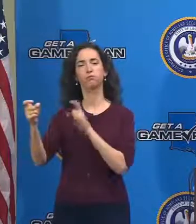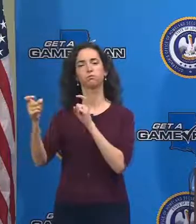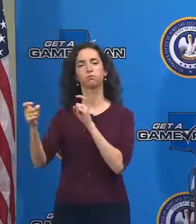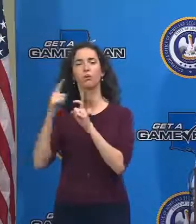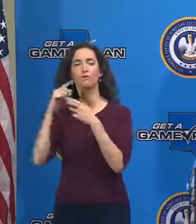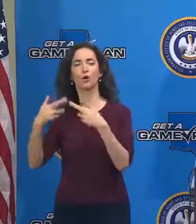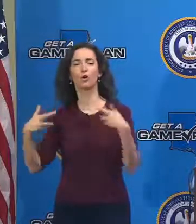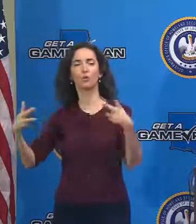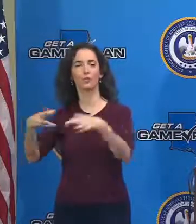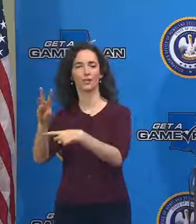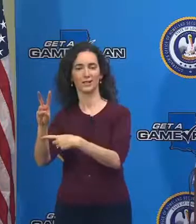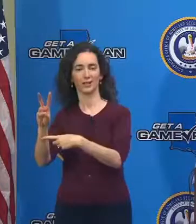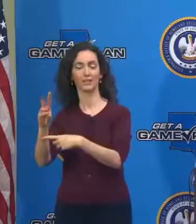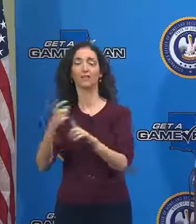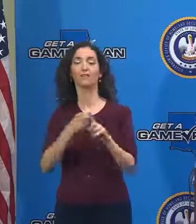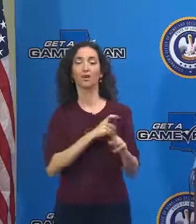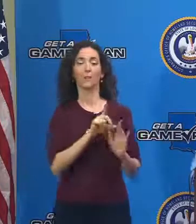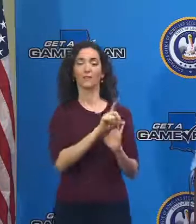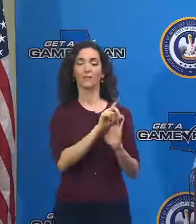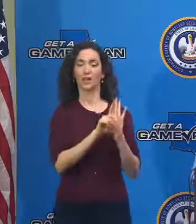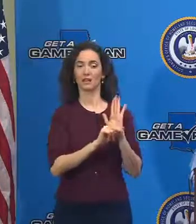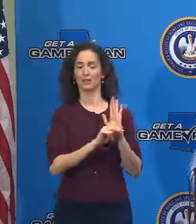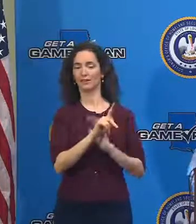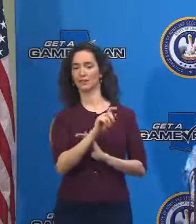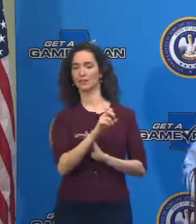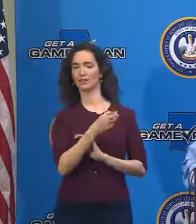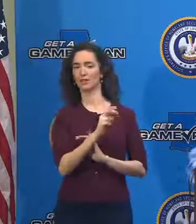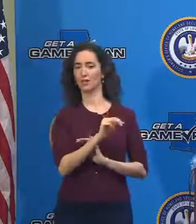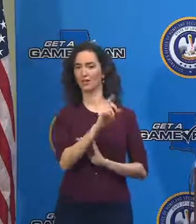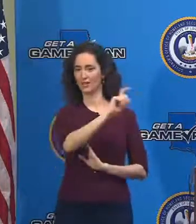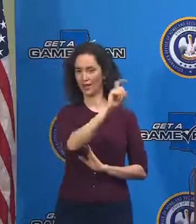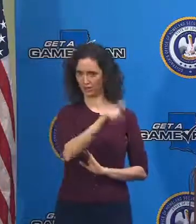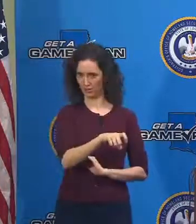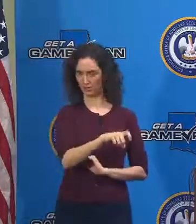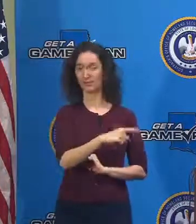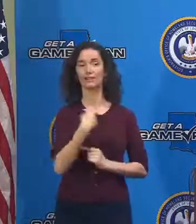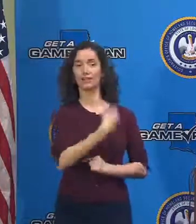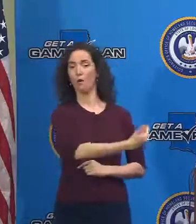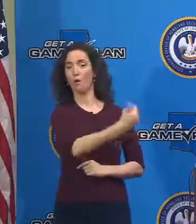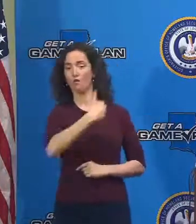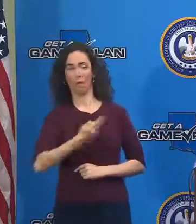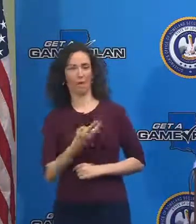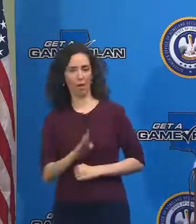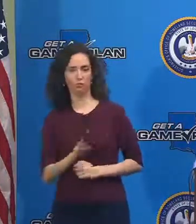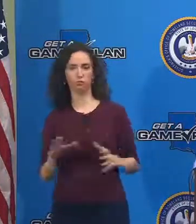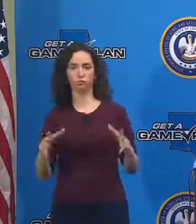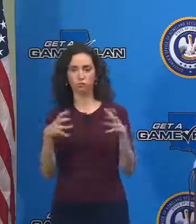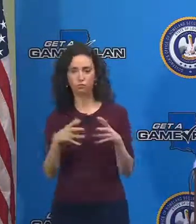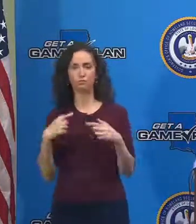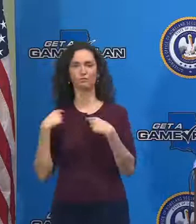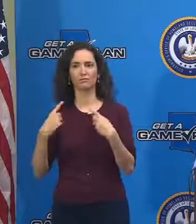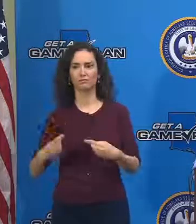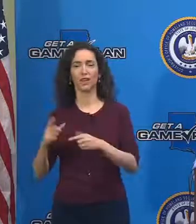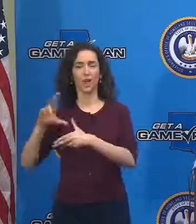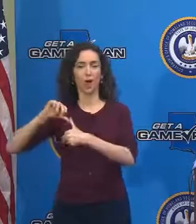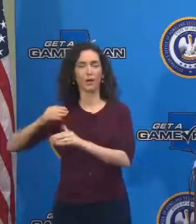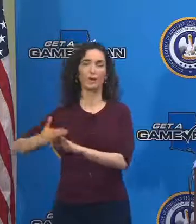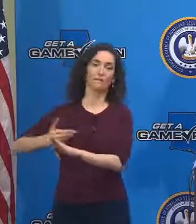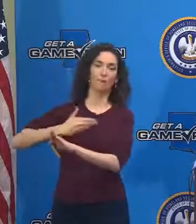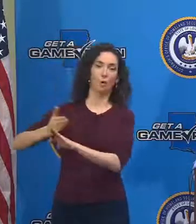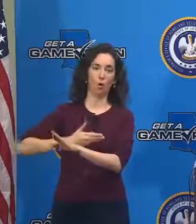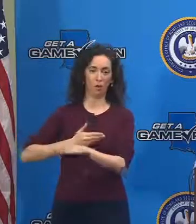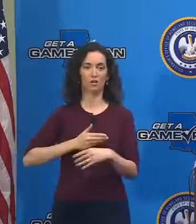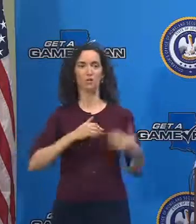He comes out of Denton, Texas, and he has been here on the ground with us in Baton Rouge since before the storm